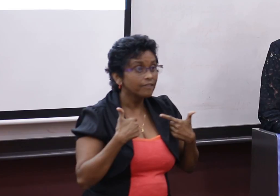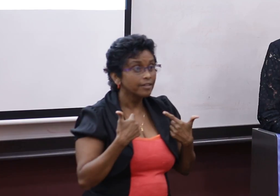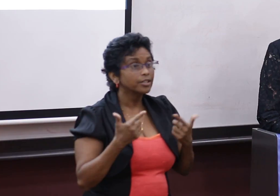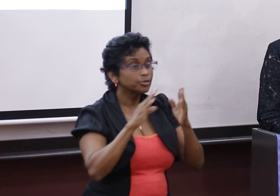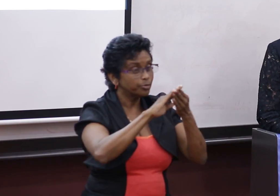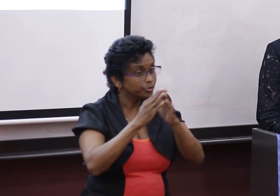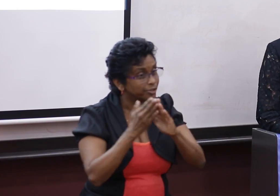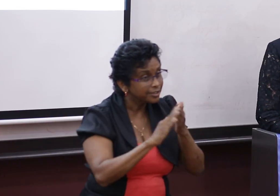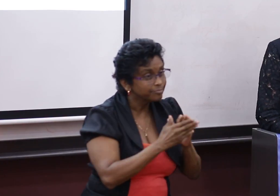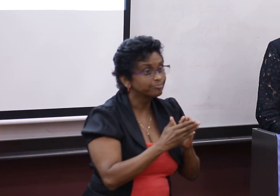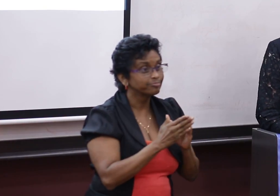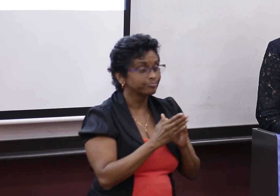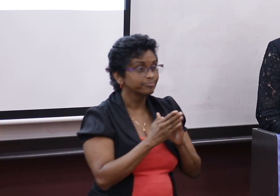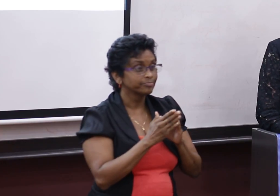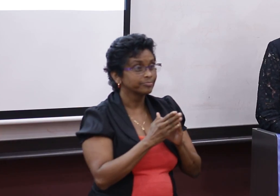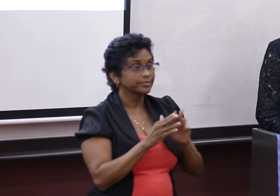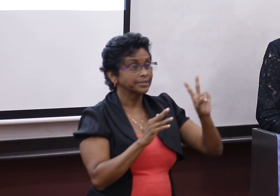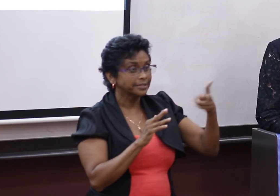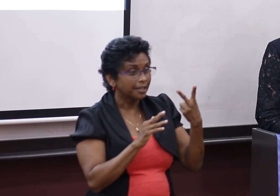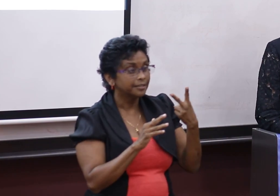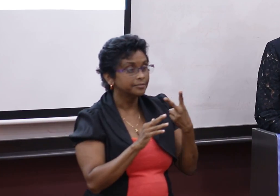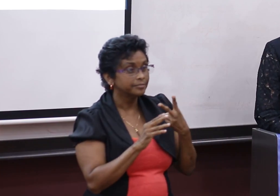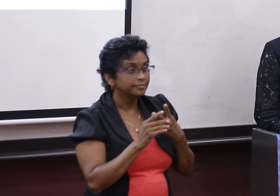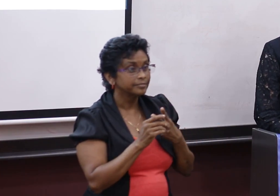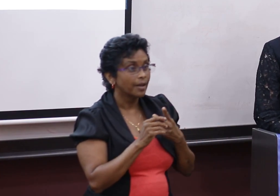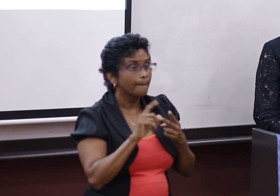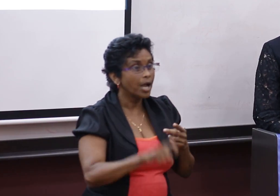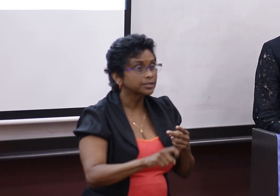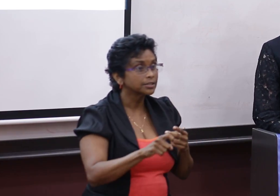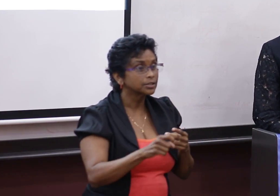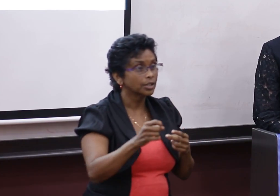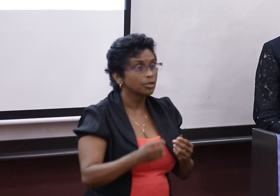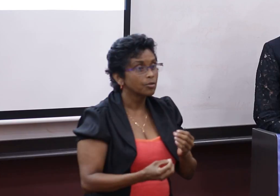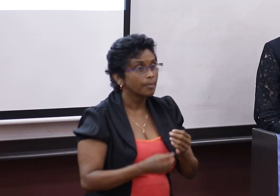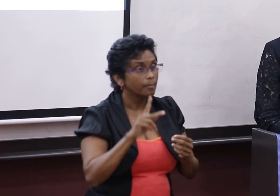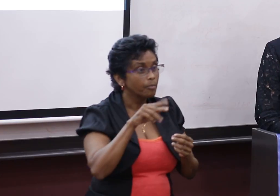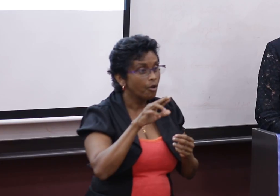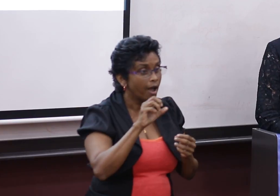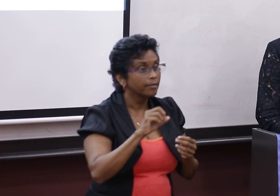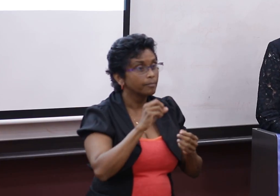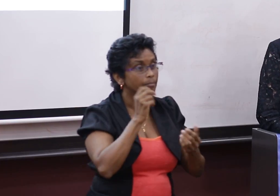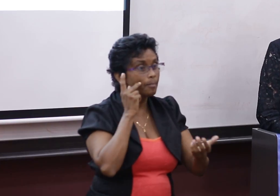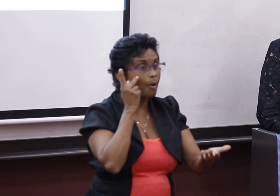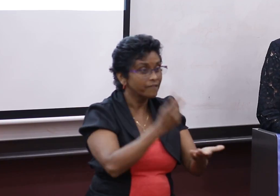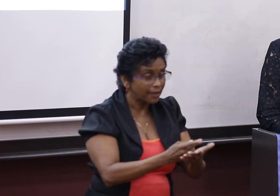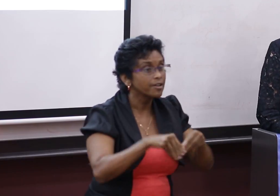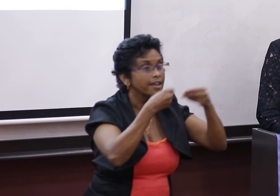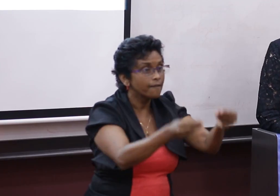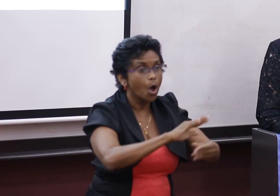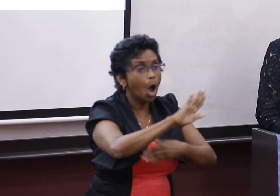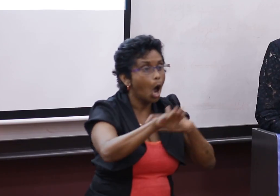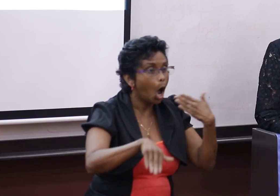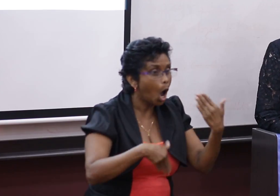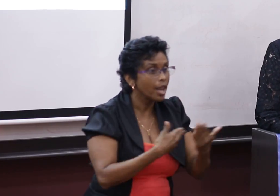take effective and appropriate measures to facilitate their full enjoyment of that right with choices